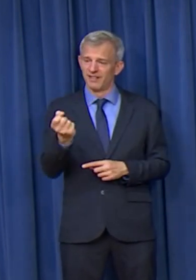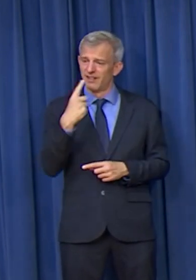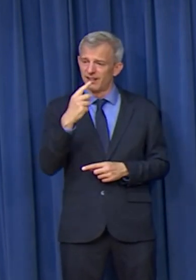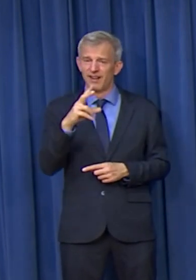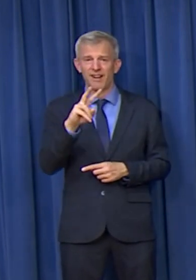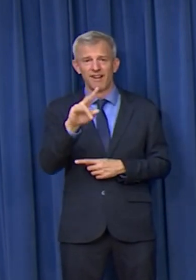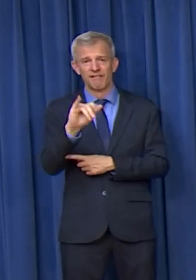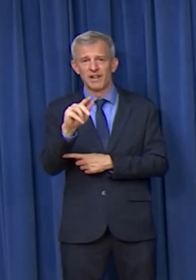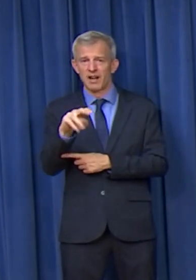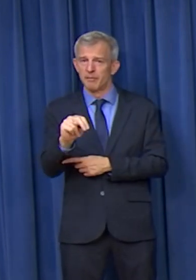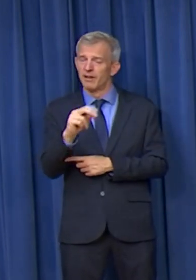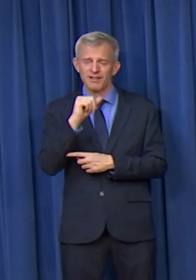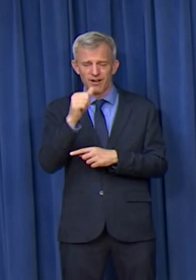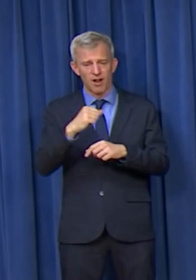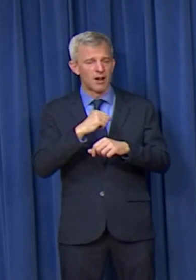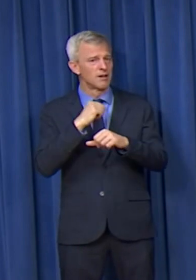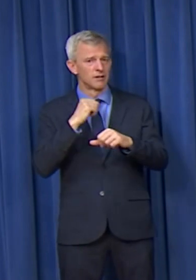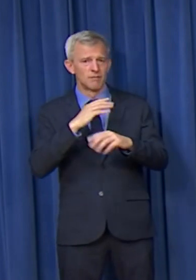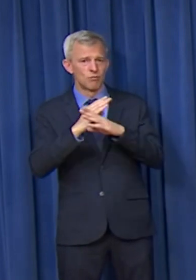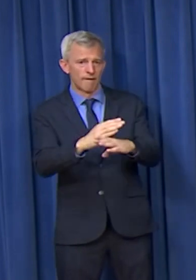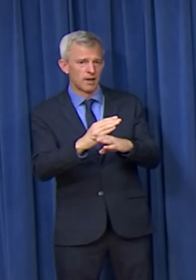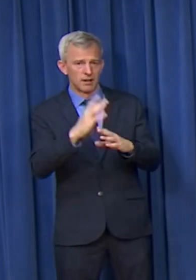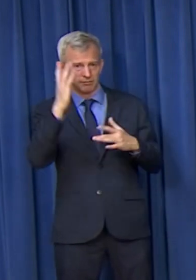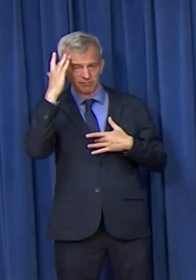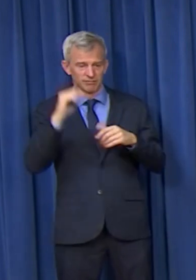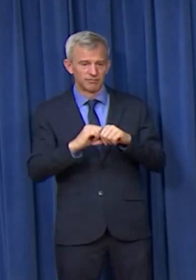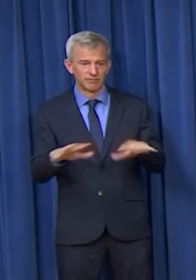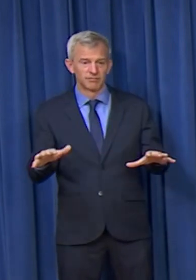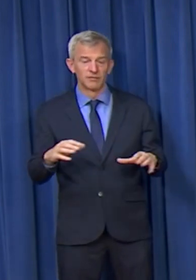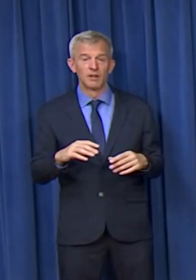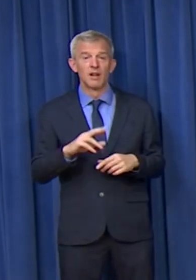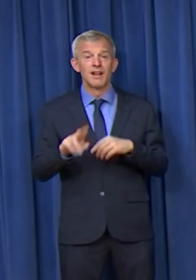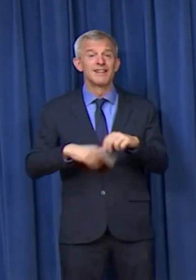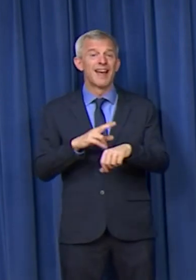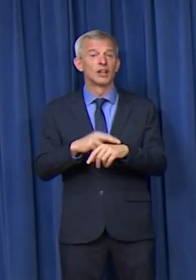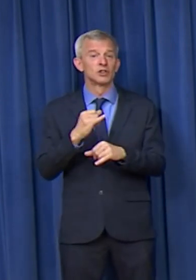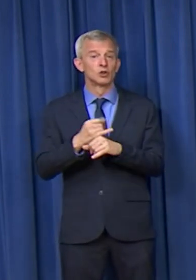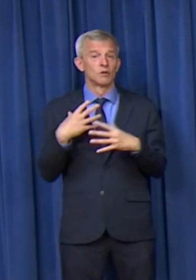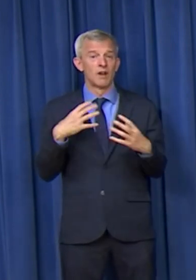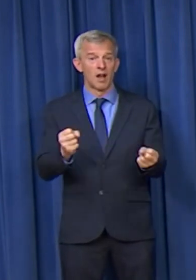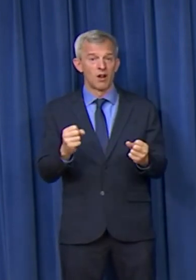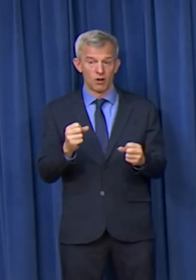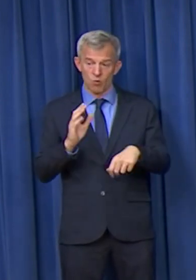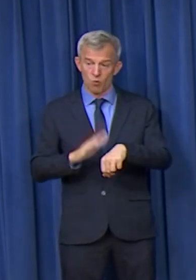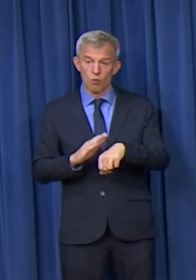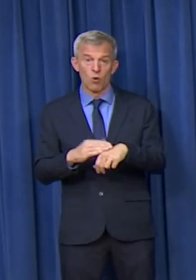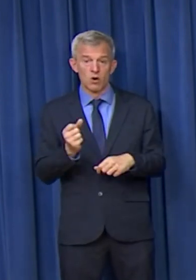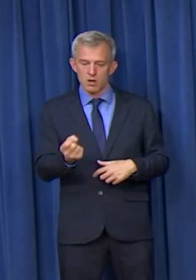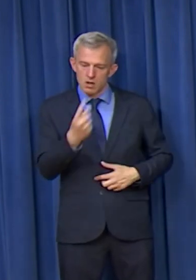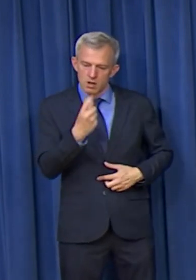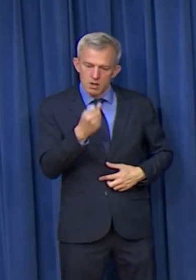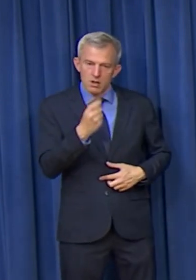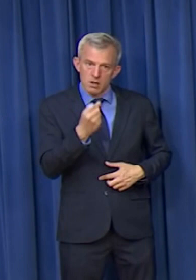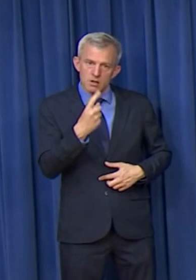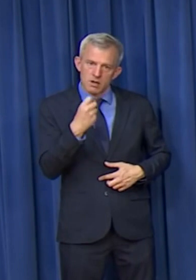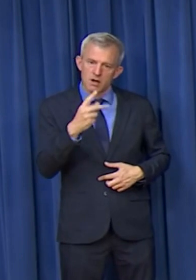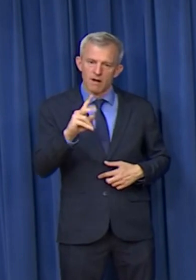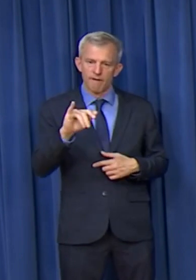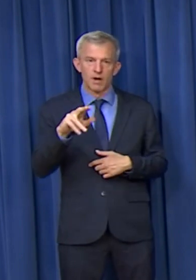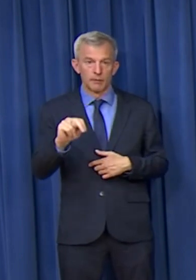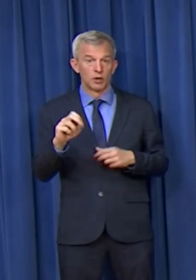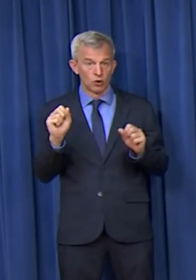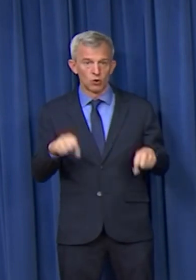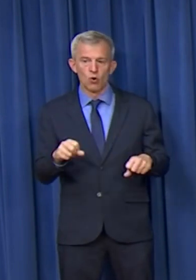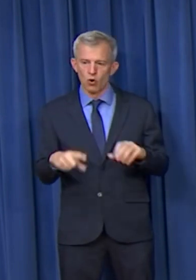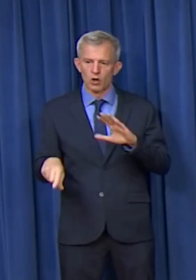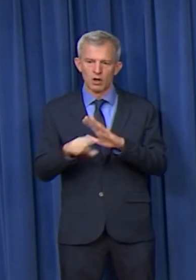virus, and in fact the National Institutes of Health have warned that large doses of vitamins could be detrimental. So we contacted the company, and they